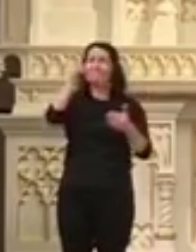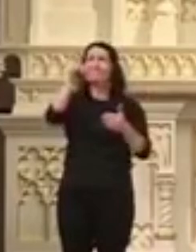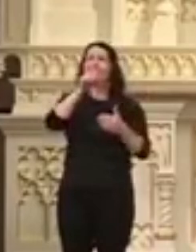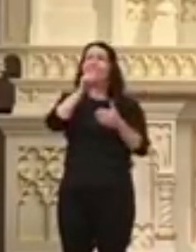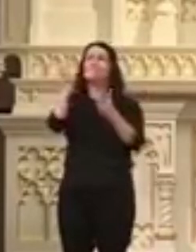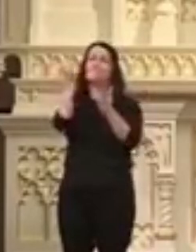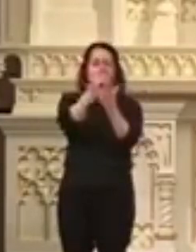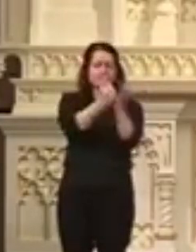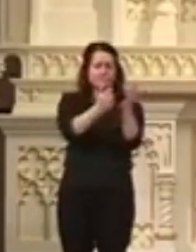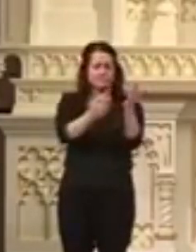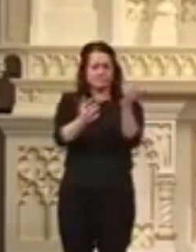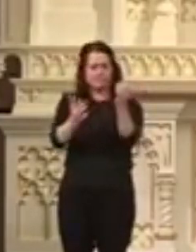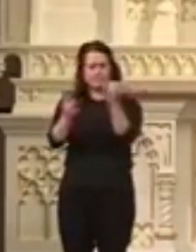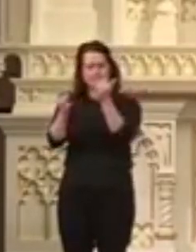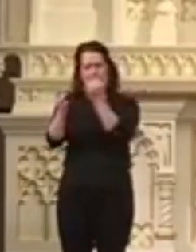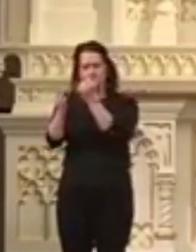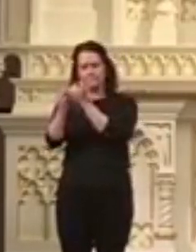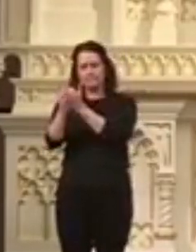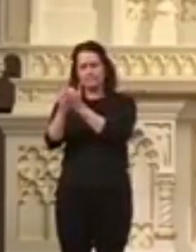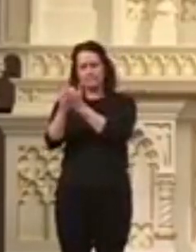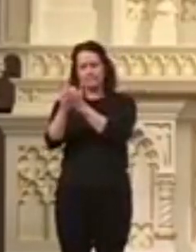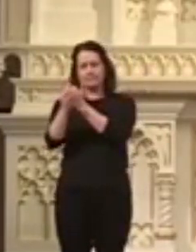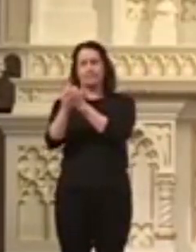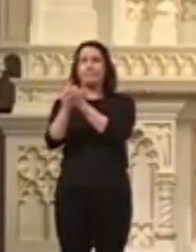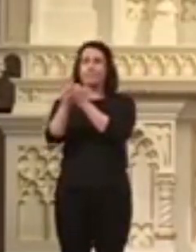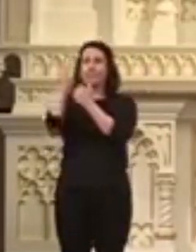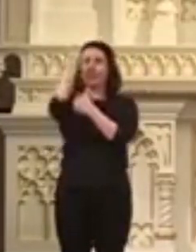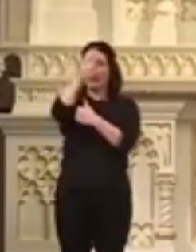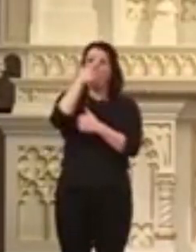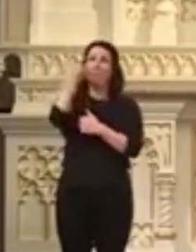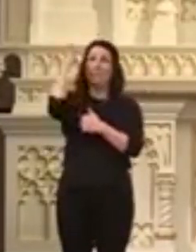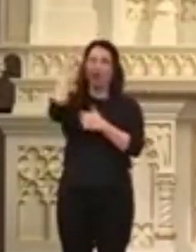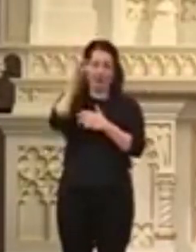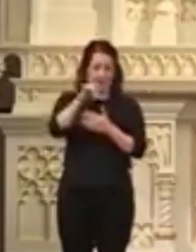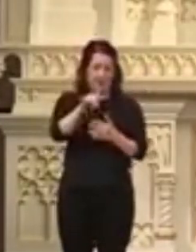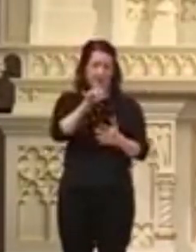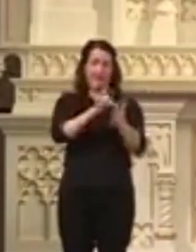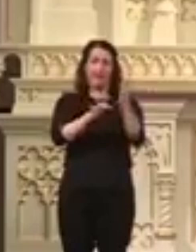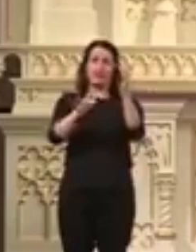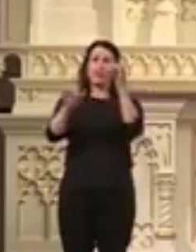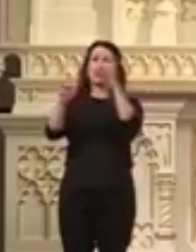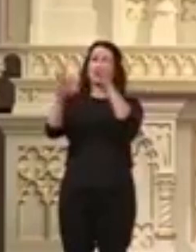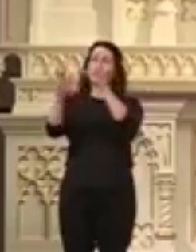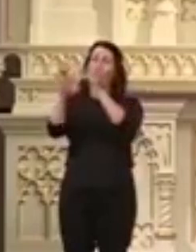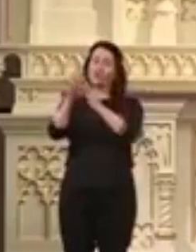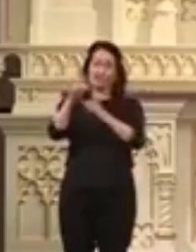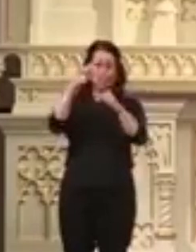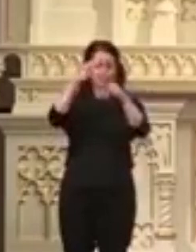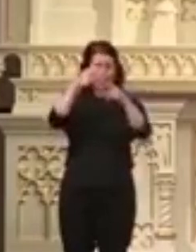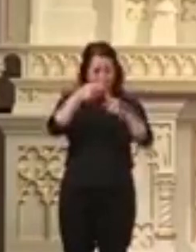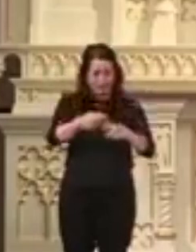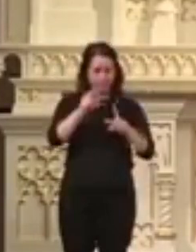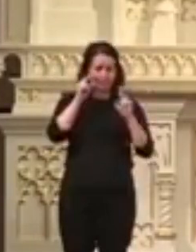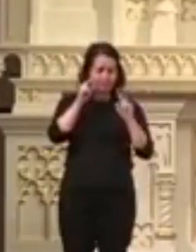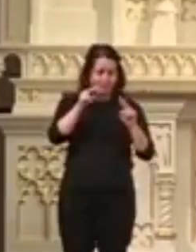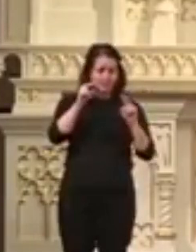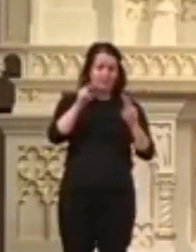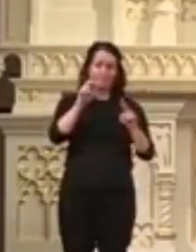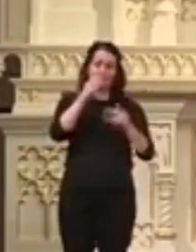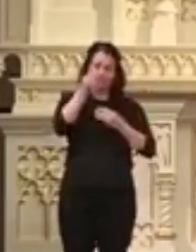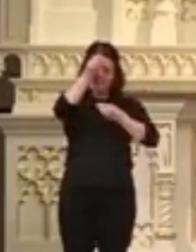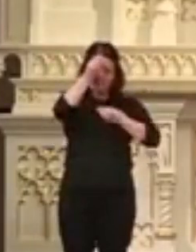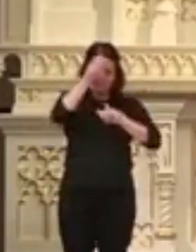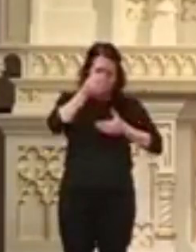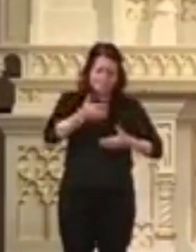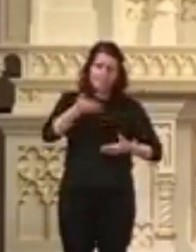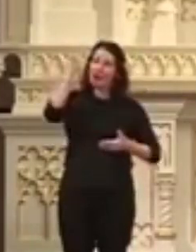a cross. Because of this, God greatly exalted